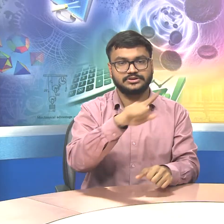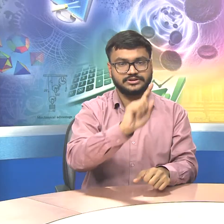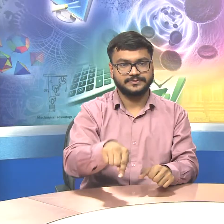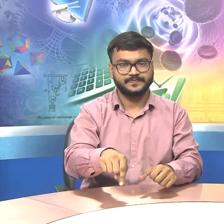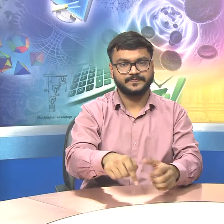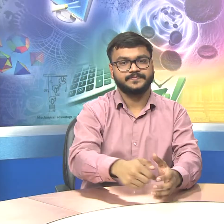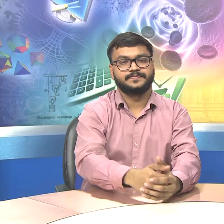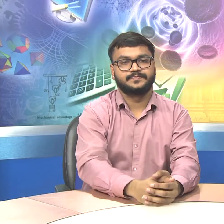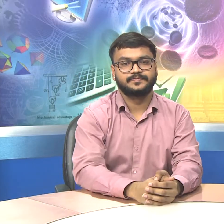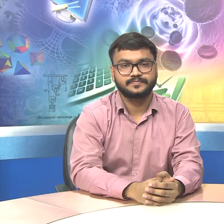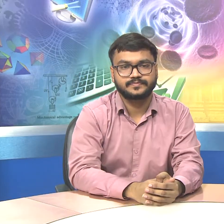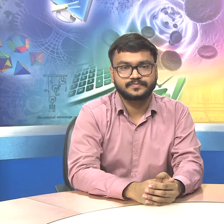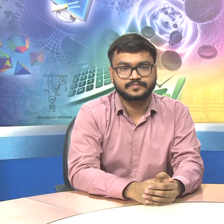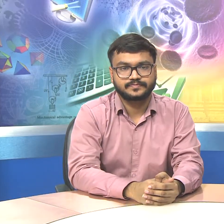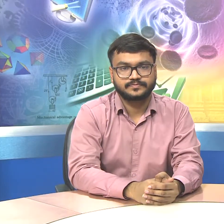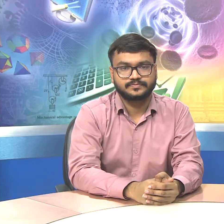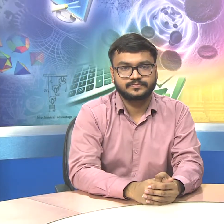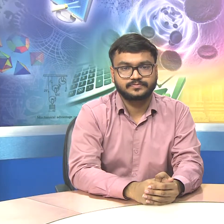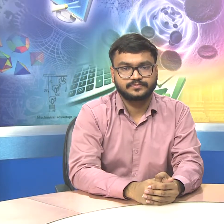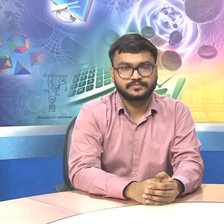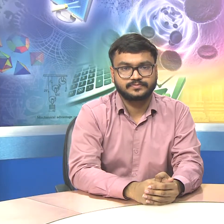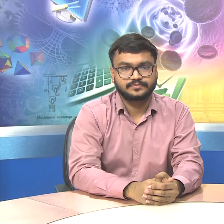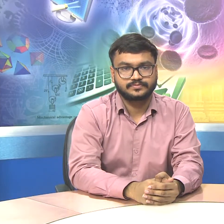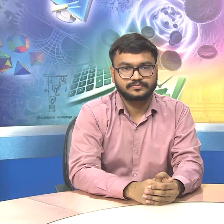and the answer is false.